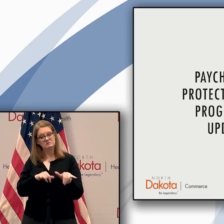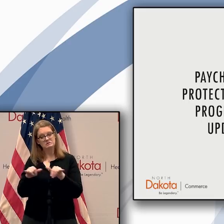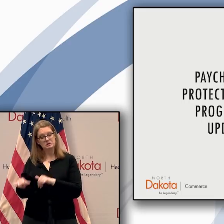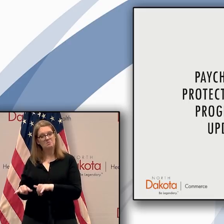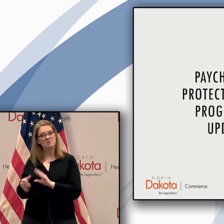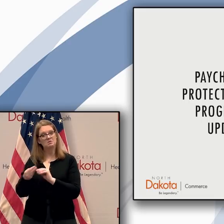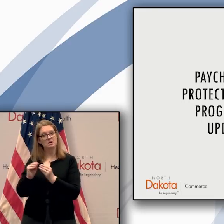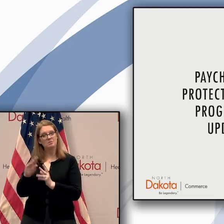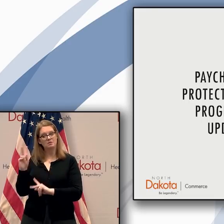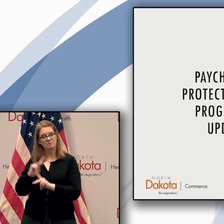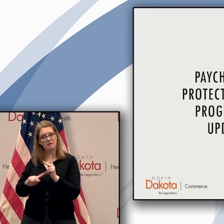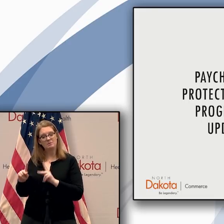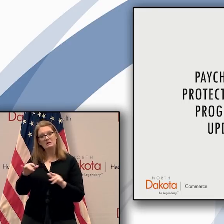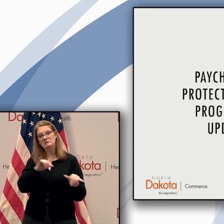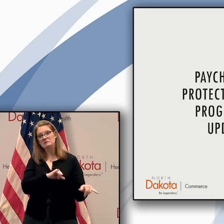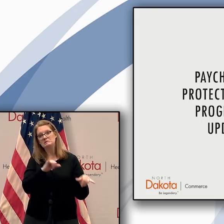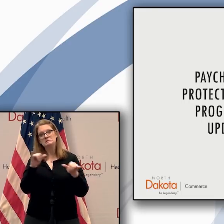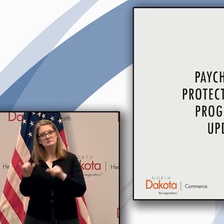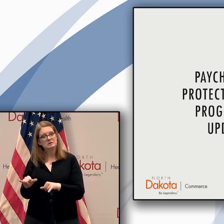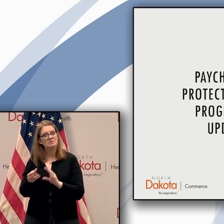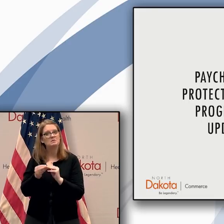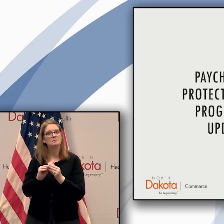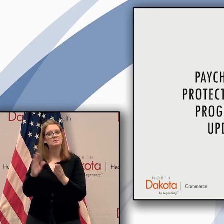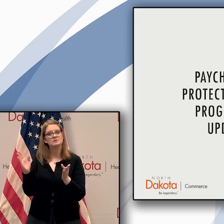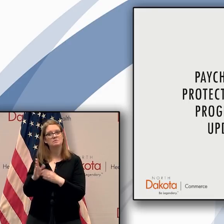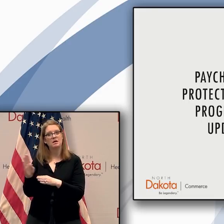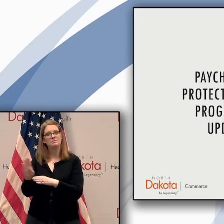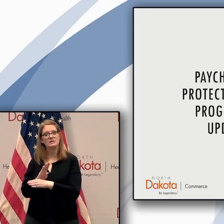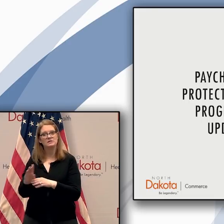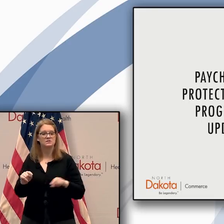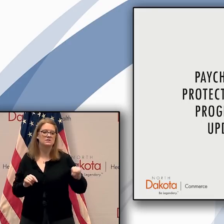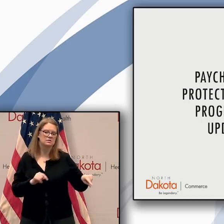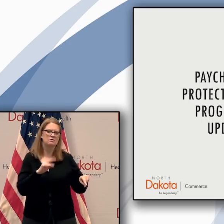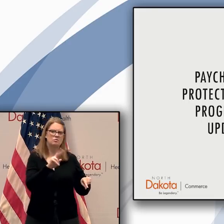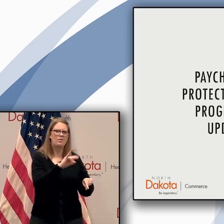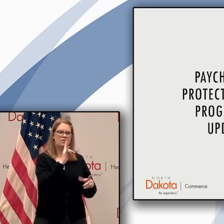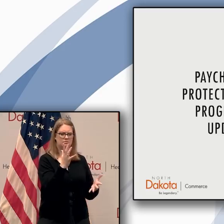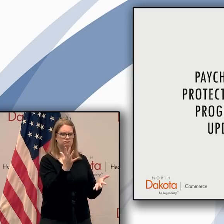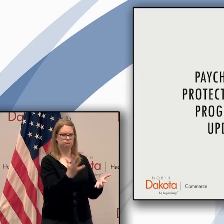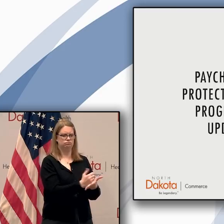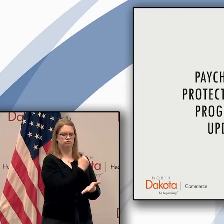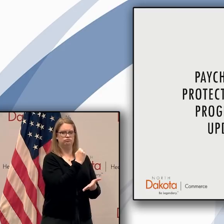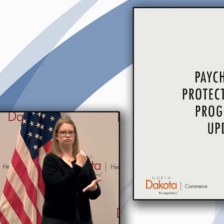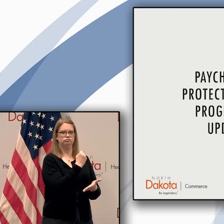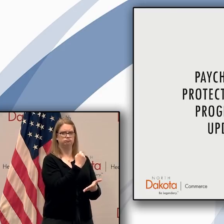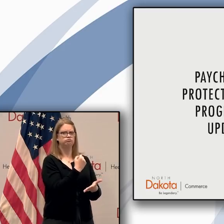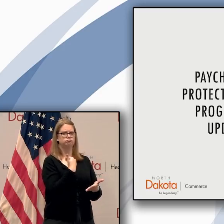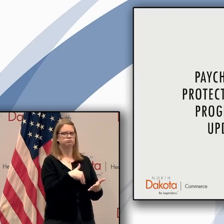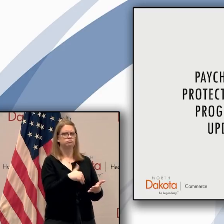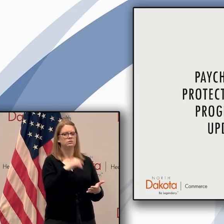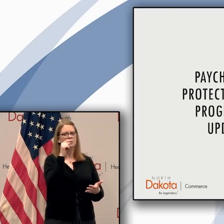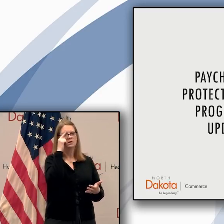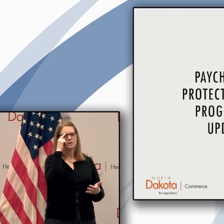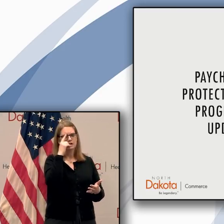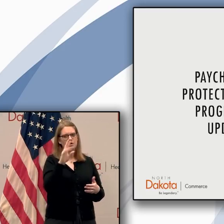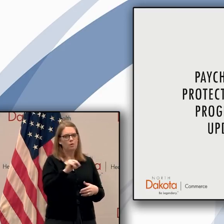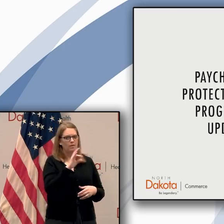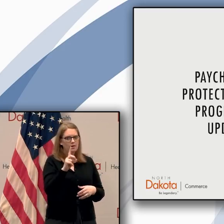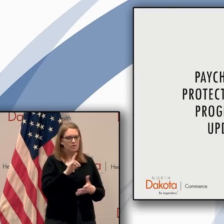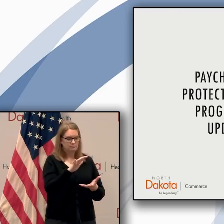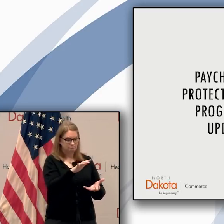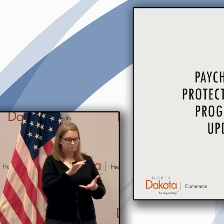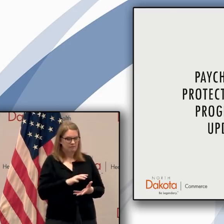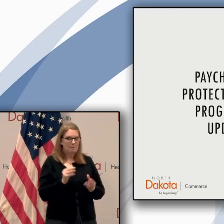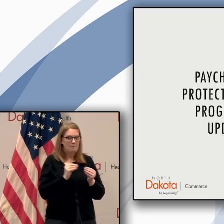a similar number of small businesses, we are outperforming. In other words, North Dakota has received more